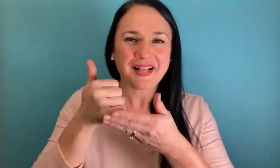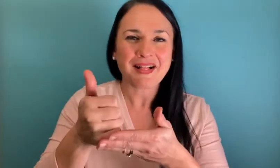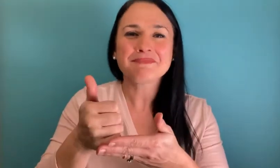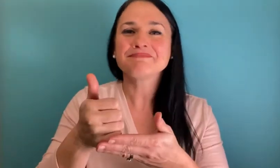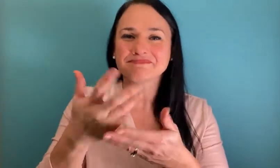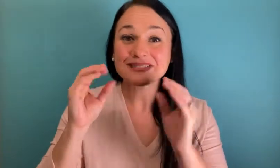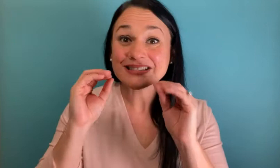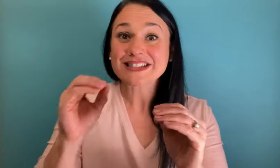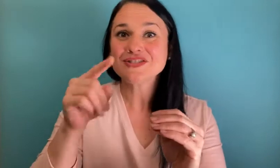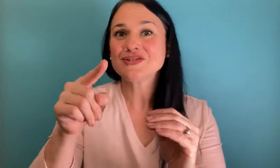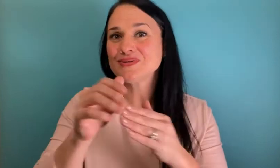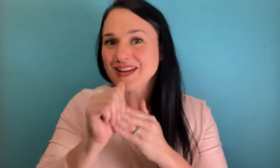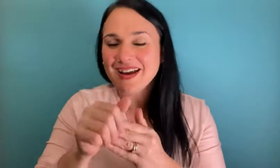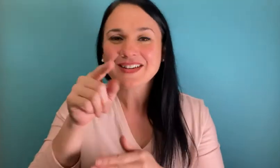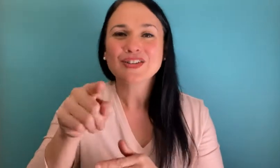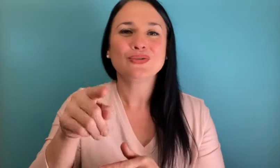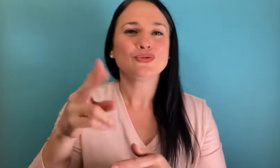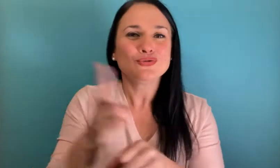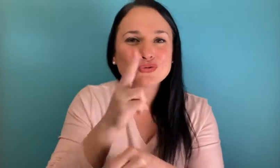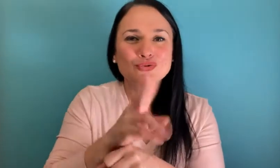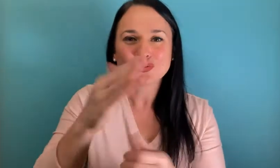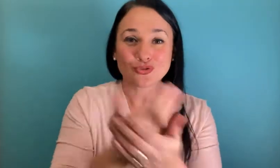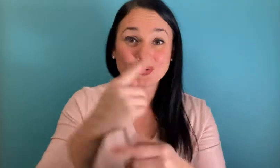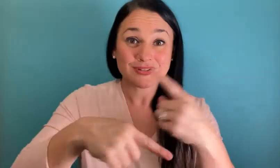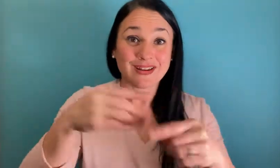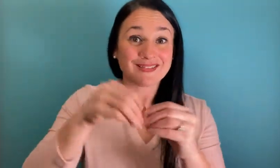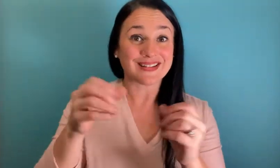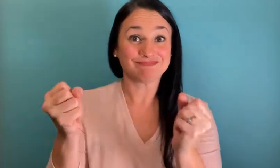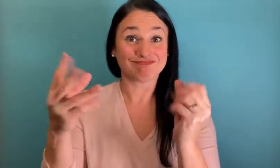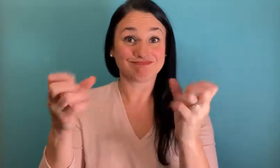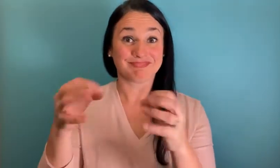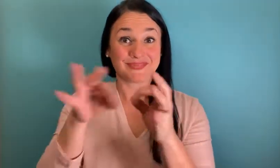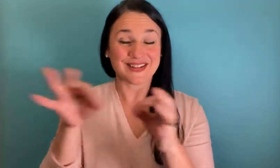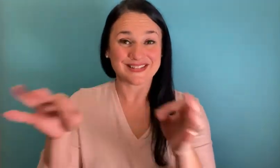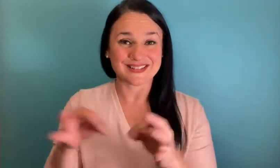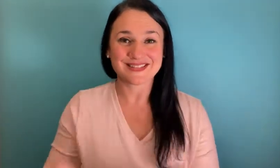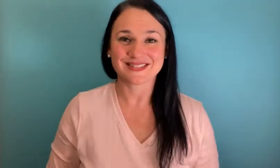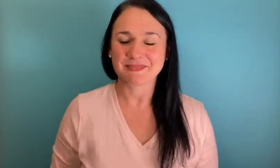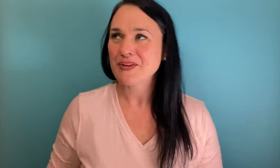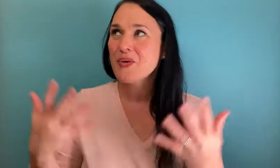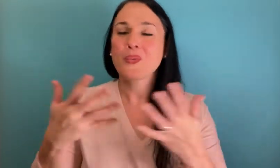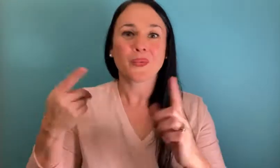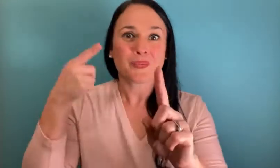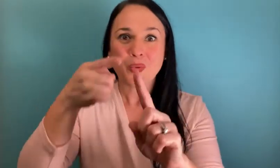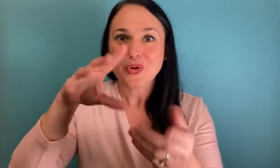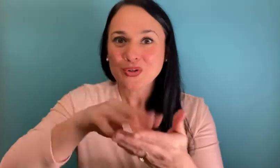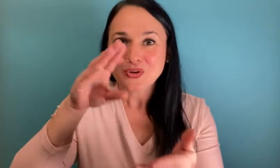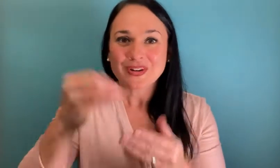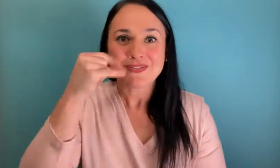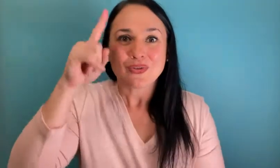helping you. I'll be teaching you, guiding you, and using your new signs in sentence phrases. So, what's the point of learning if you